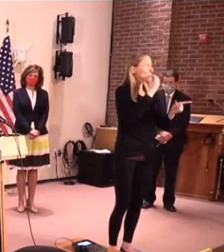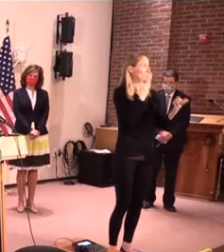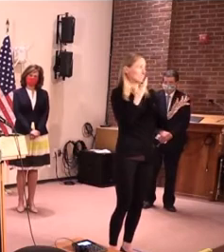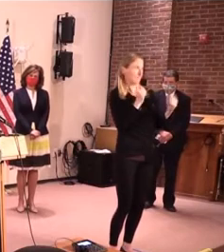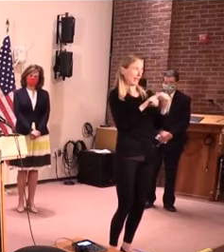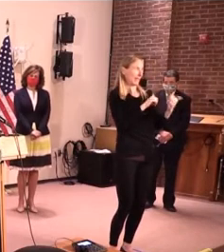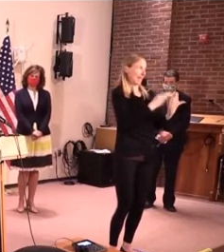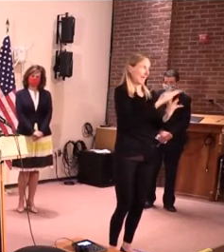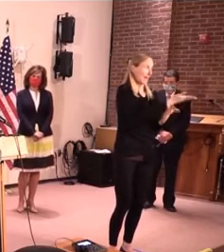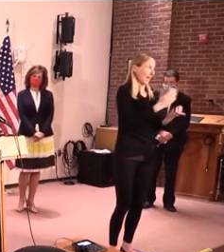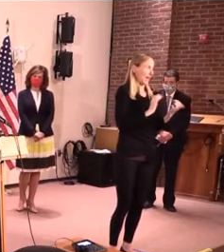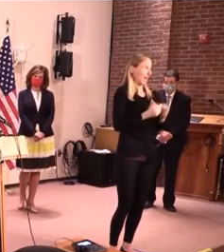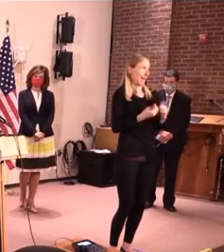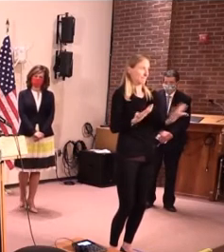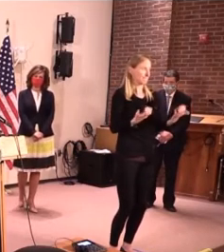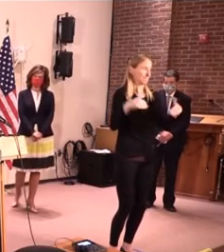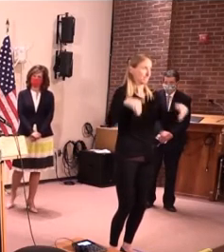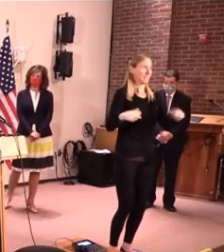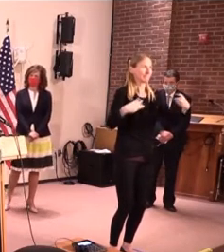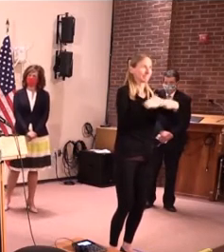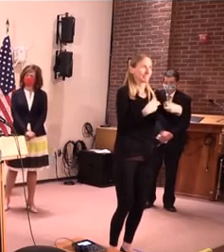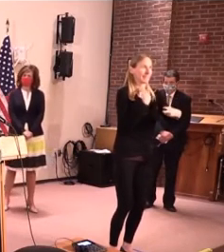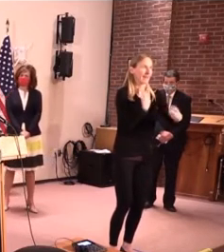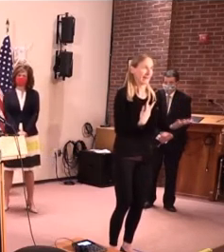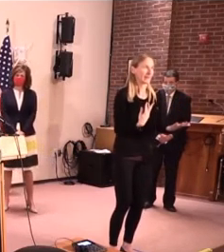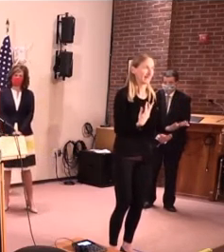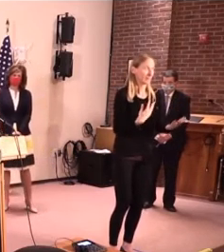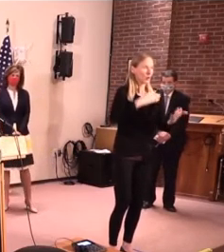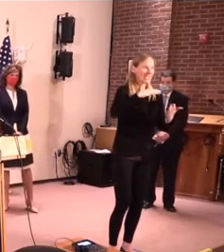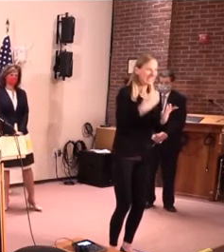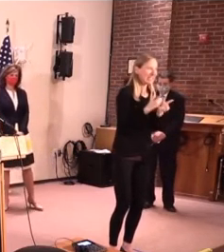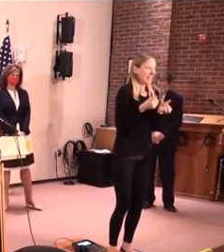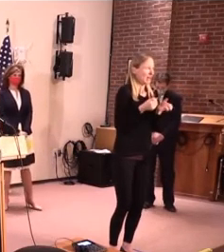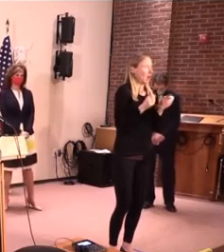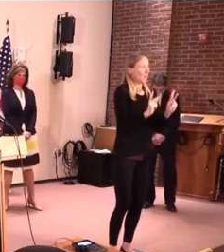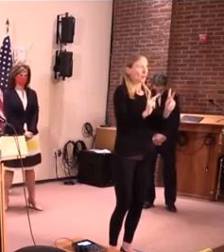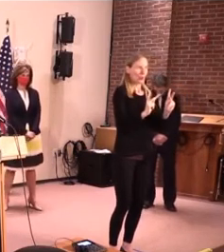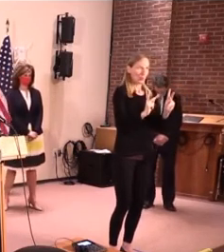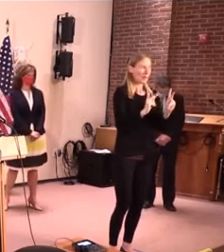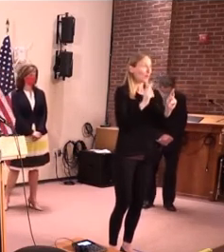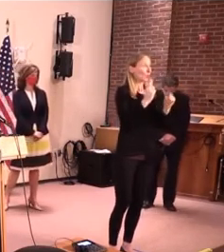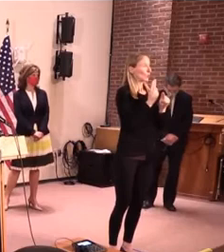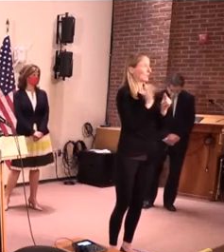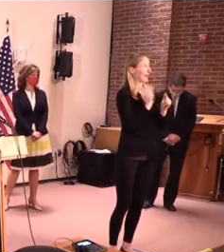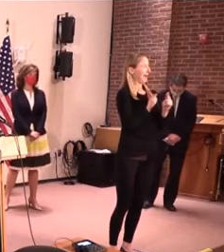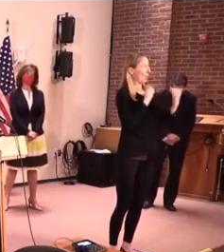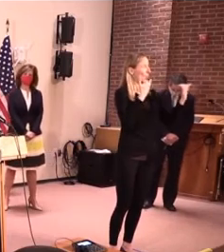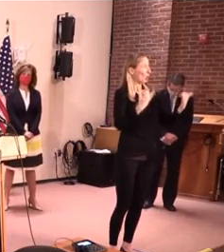I just want to make sure we're maximizing our effort here and using the existing